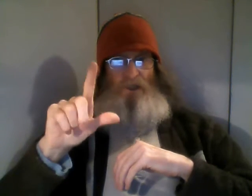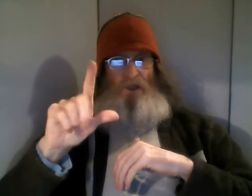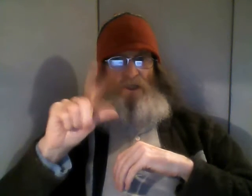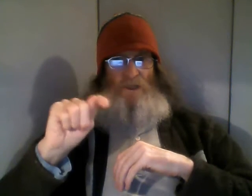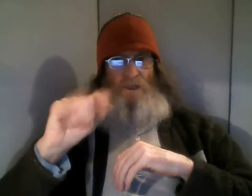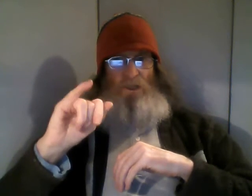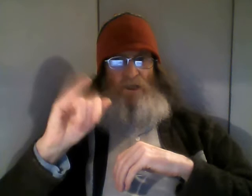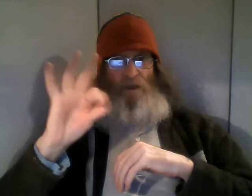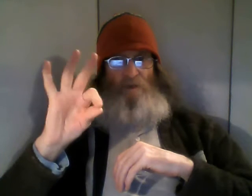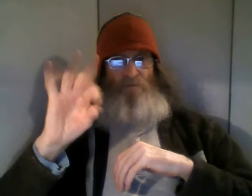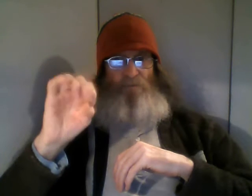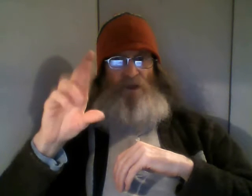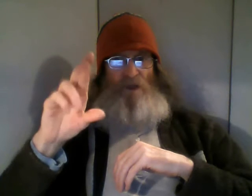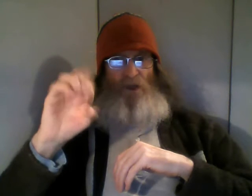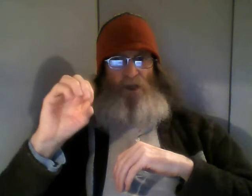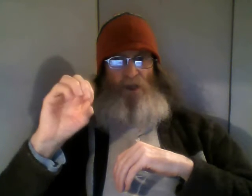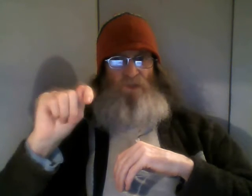ago. Yeah, right.